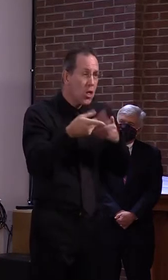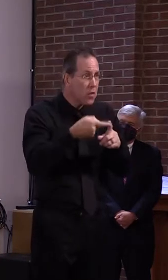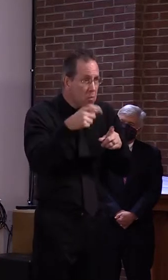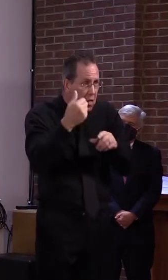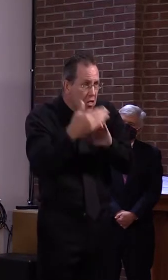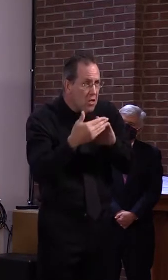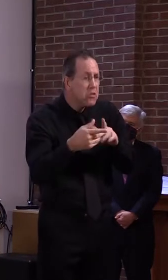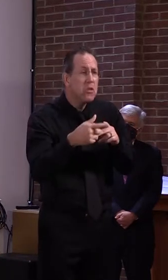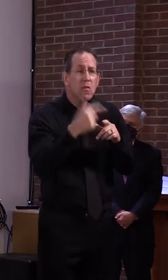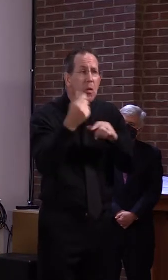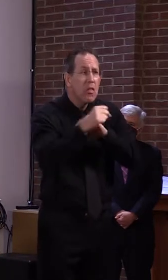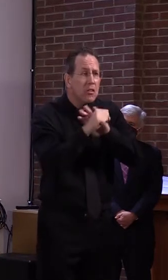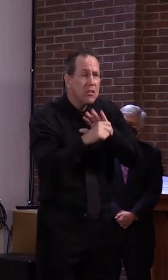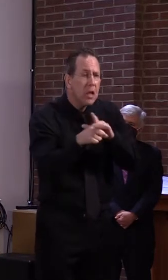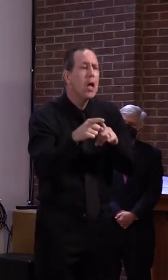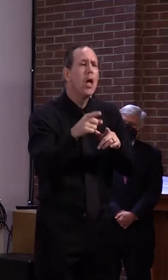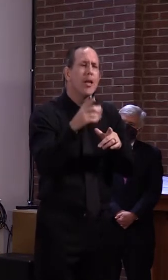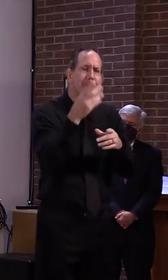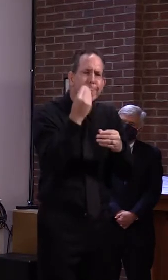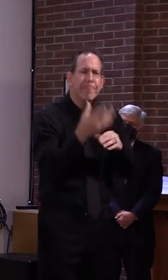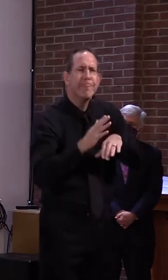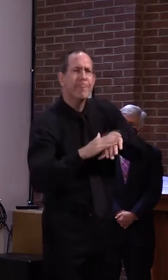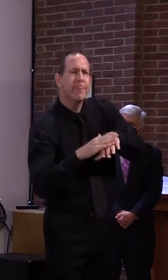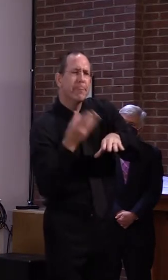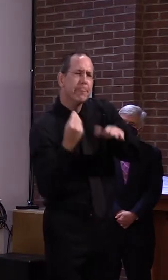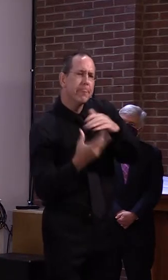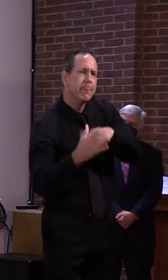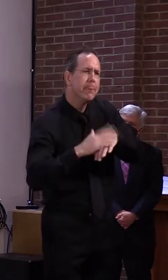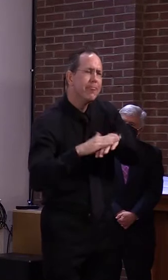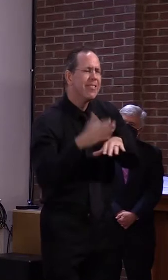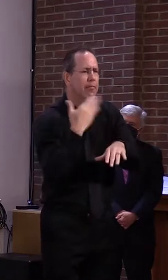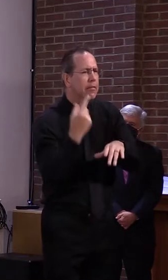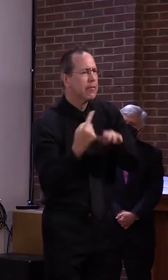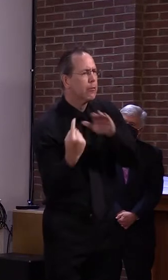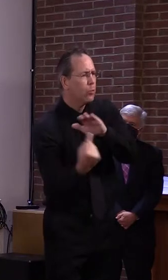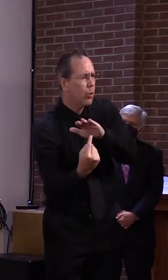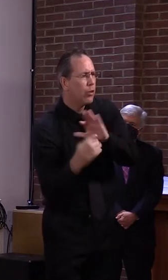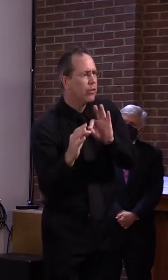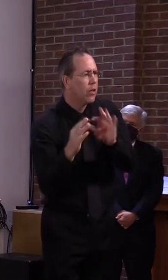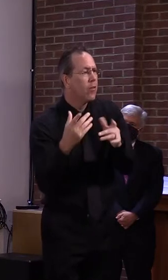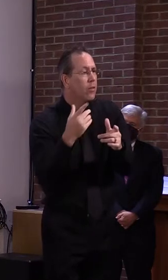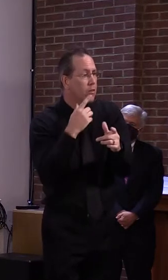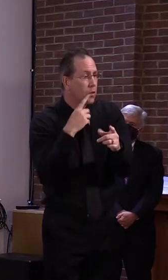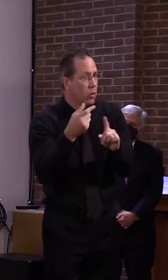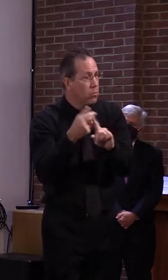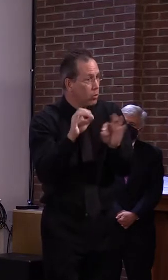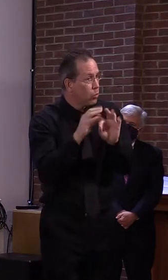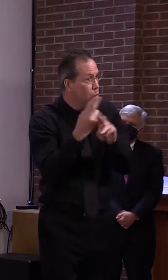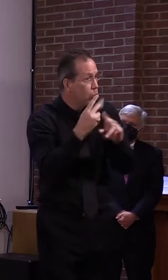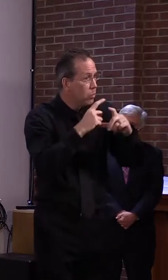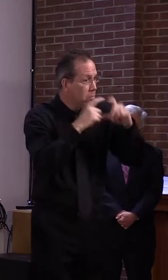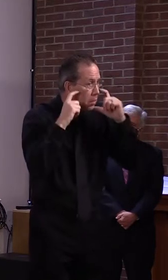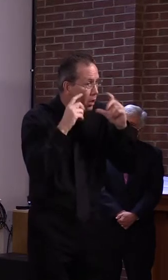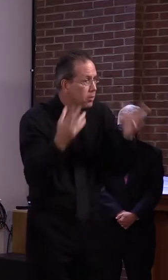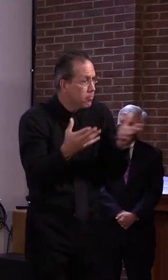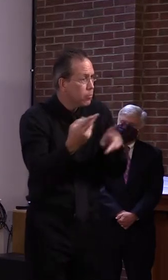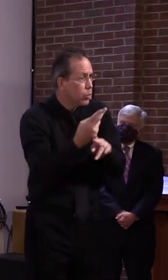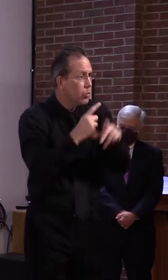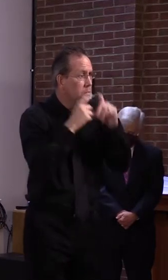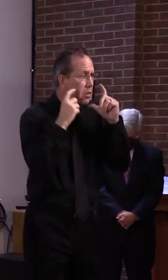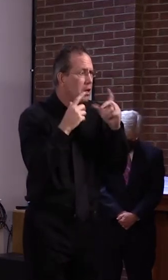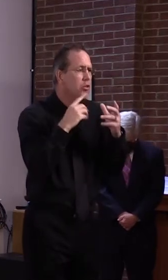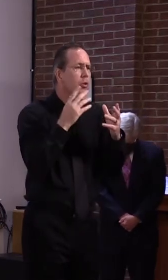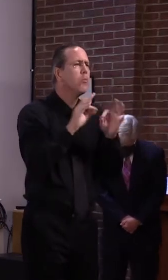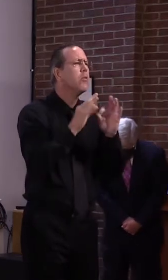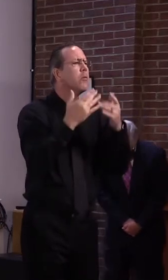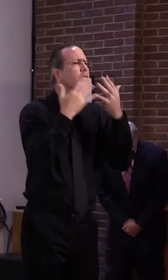others. And if you're in contact with them, make sure you have your mask on as well. I think just taking those simple steps means